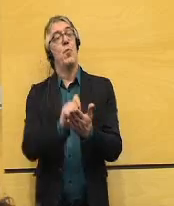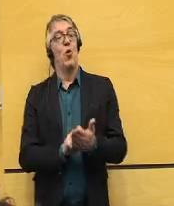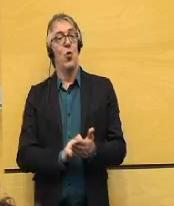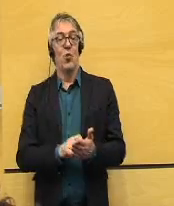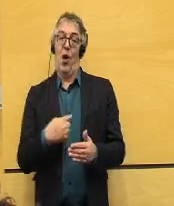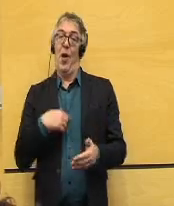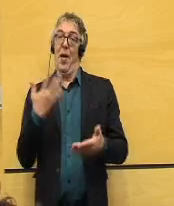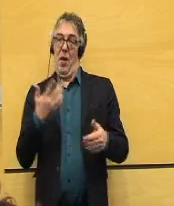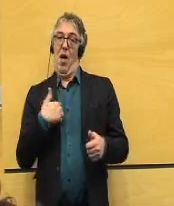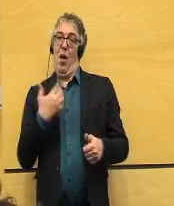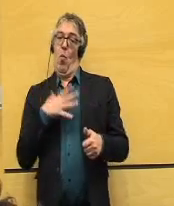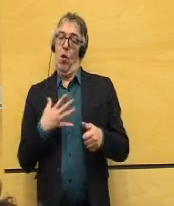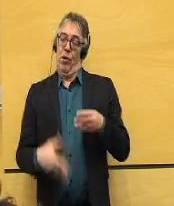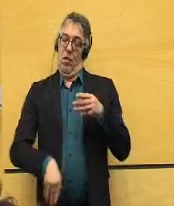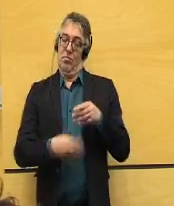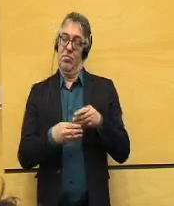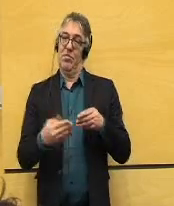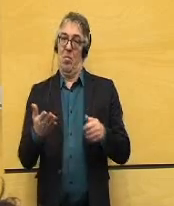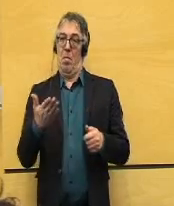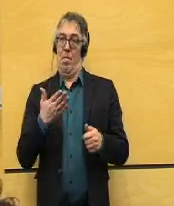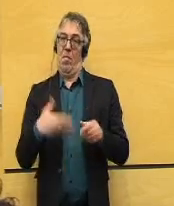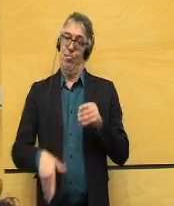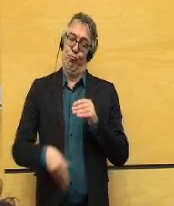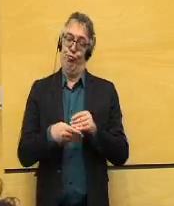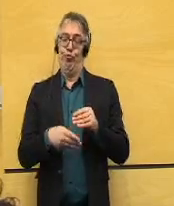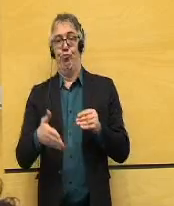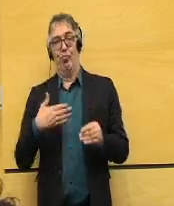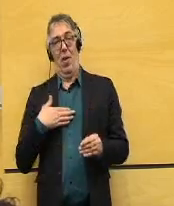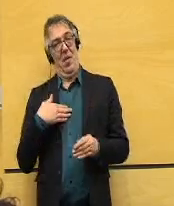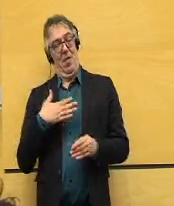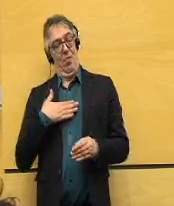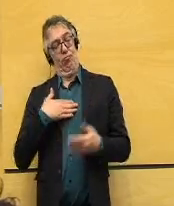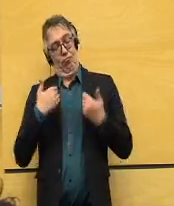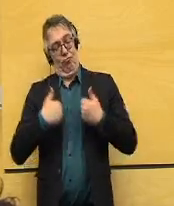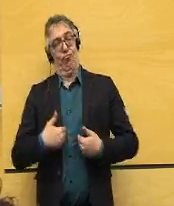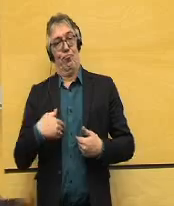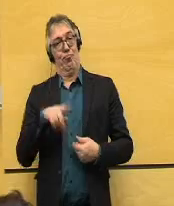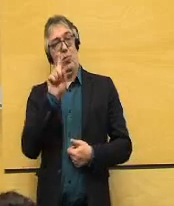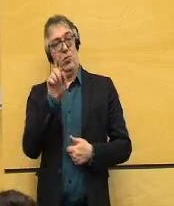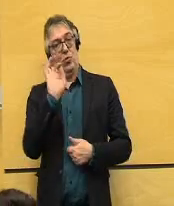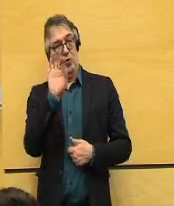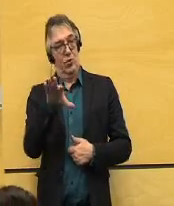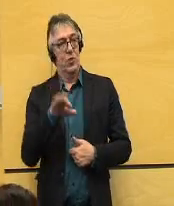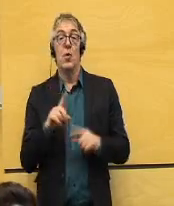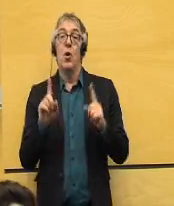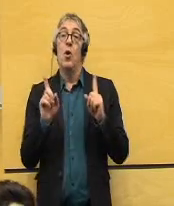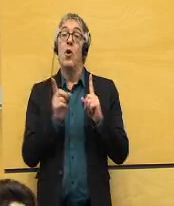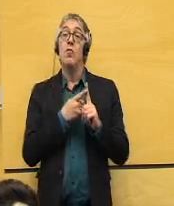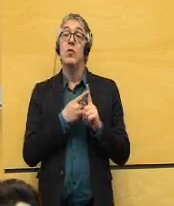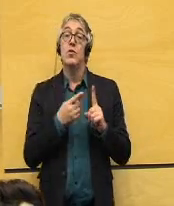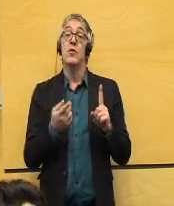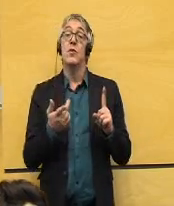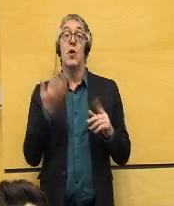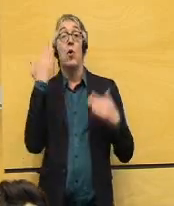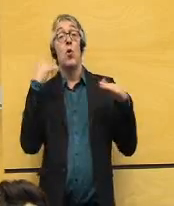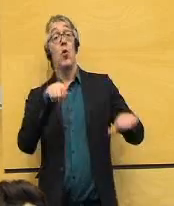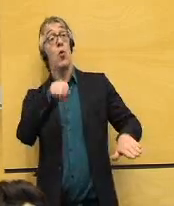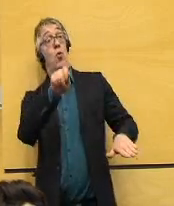couple of my own questions to round off. The first concerns criminal